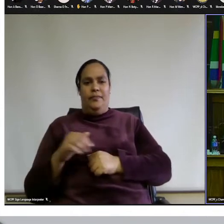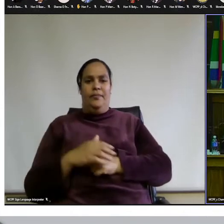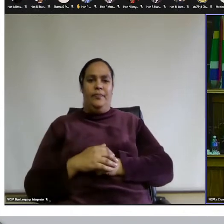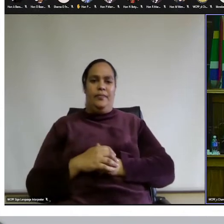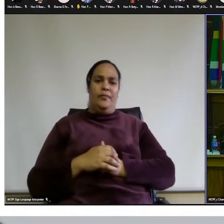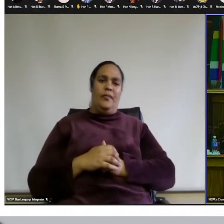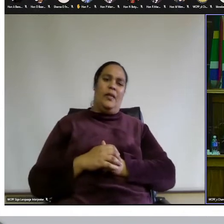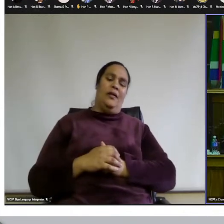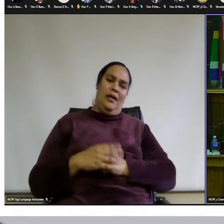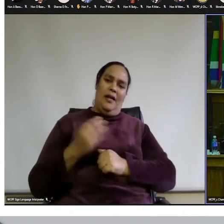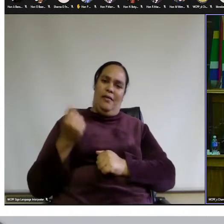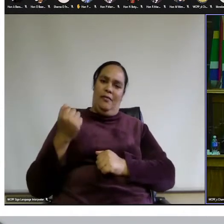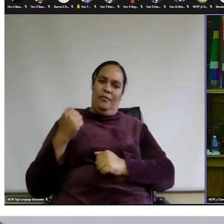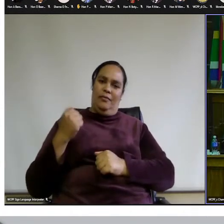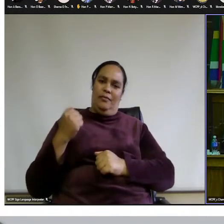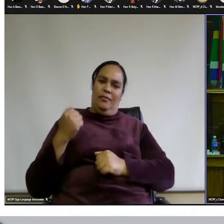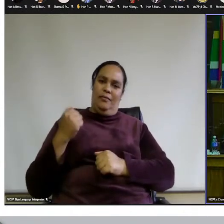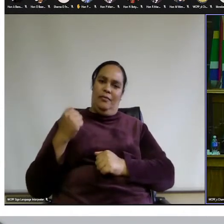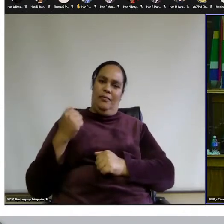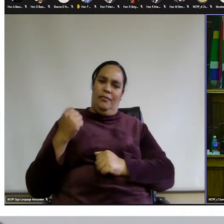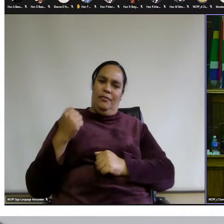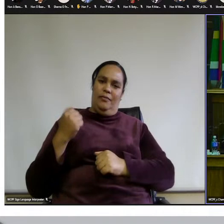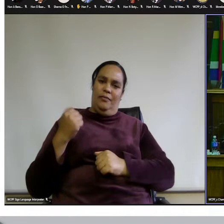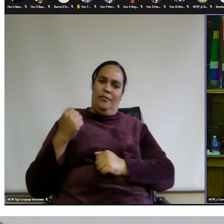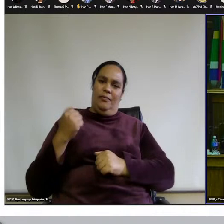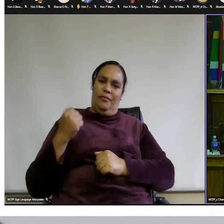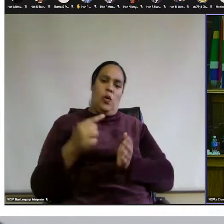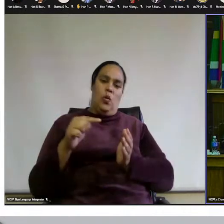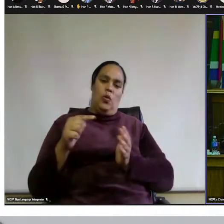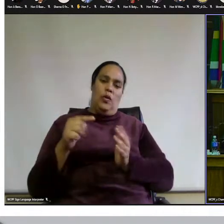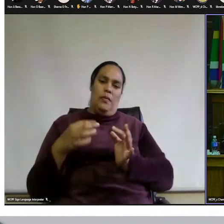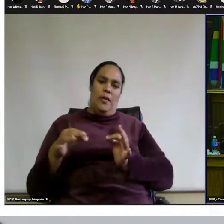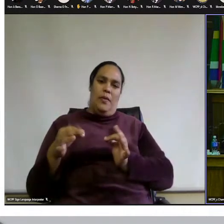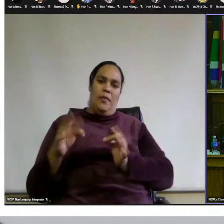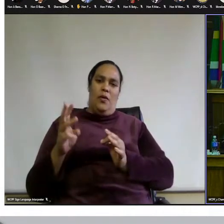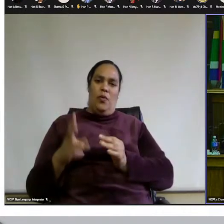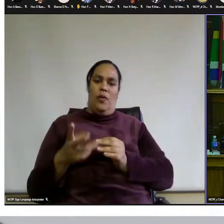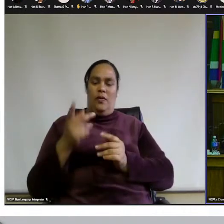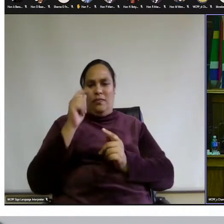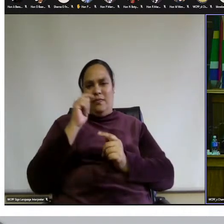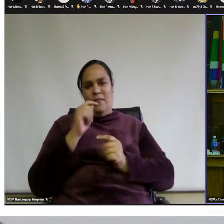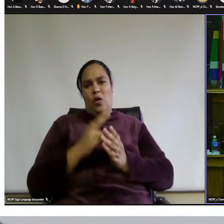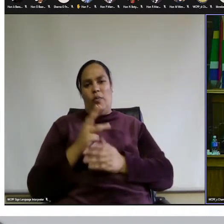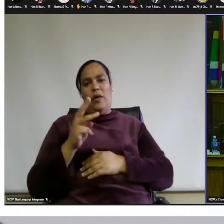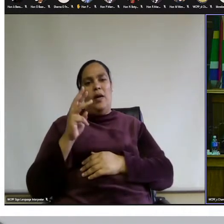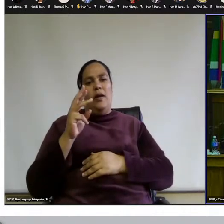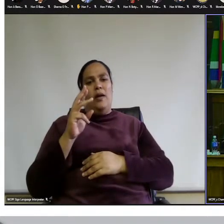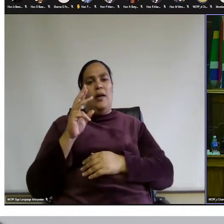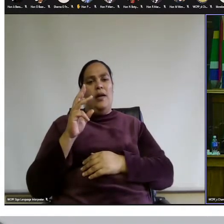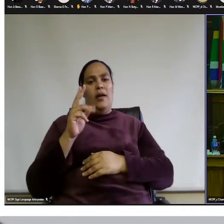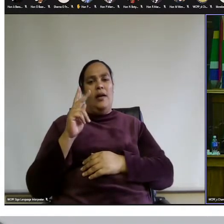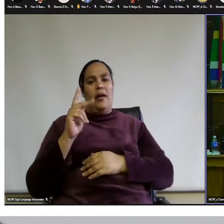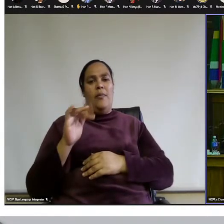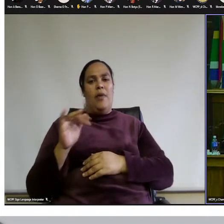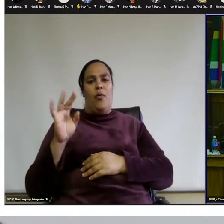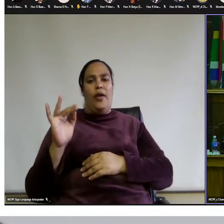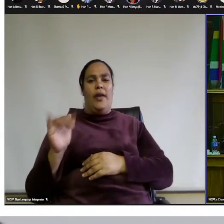Objection. There are objections. The motion will be printed on the order paper. I recognize Honourable Mkamba Bortia again.